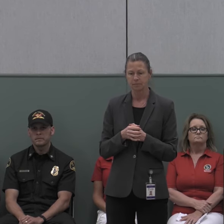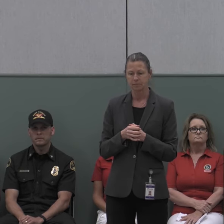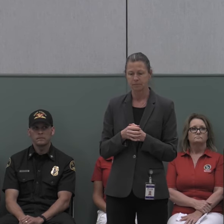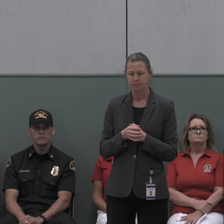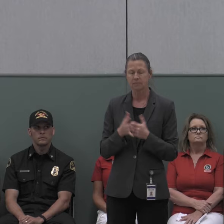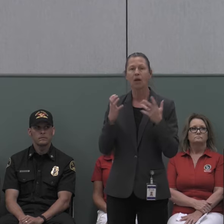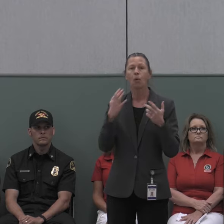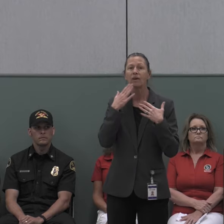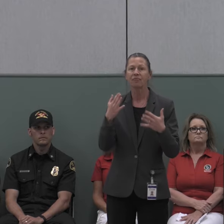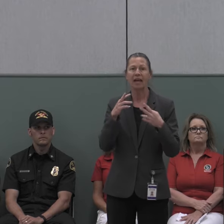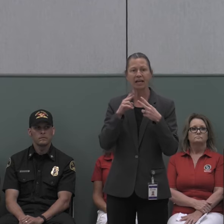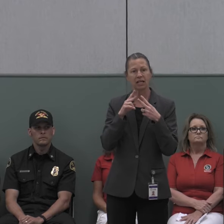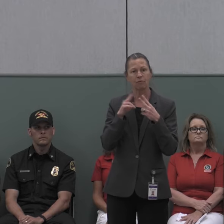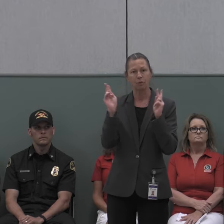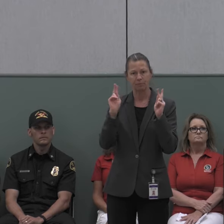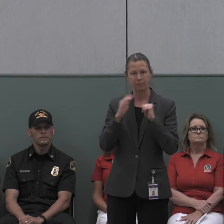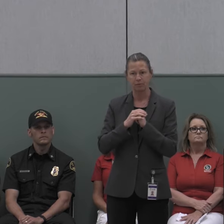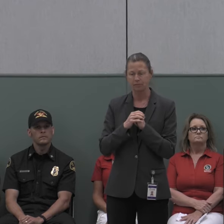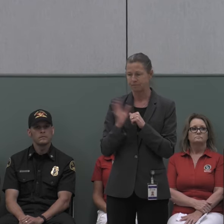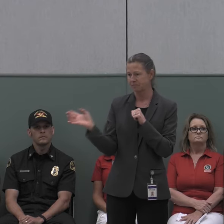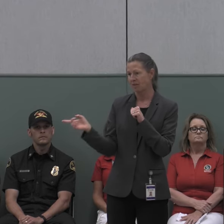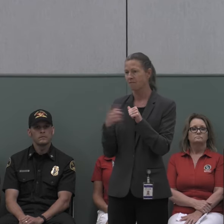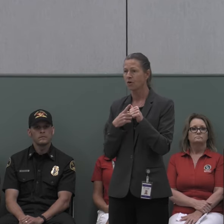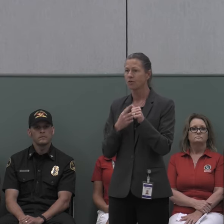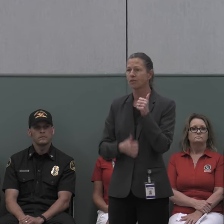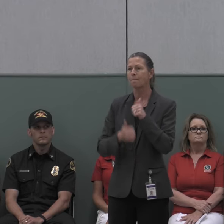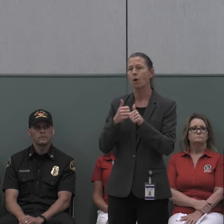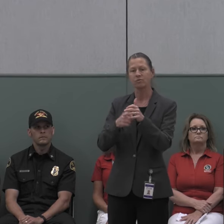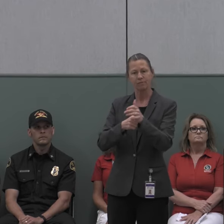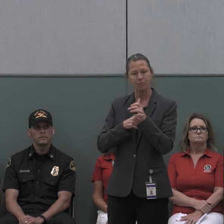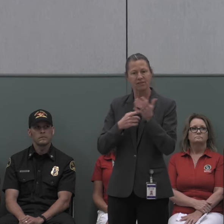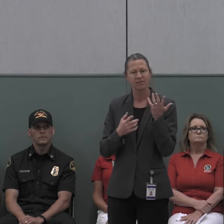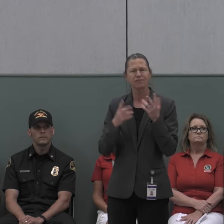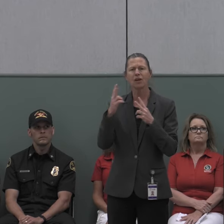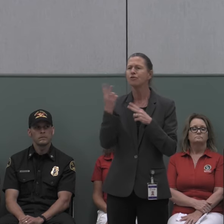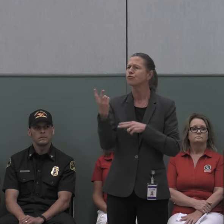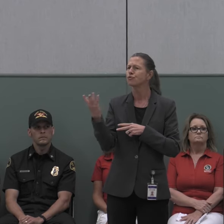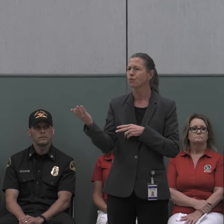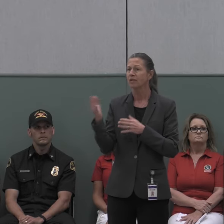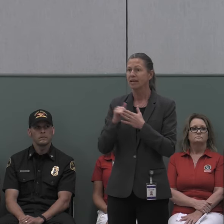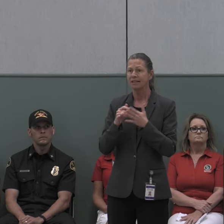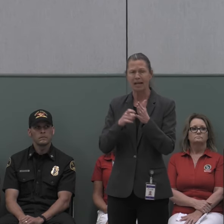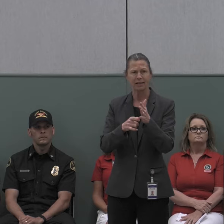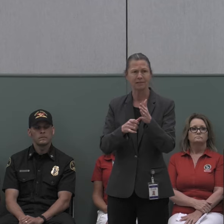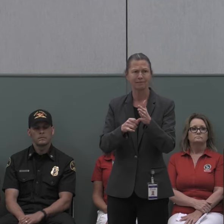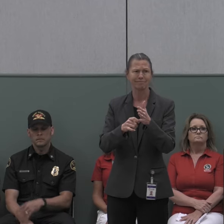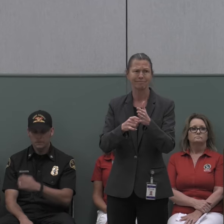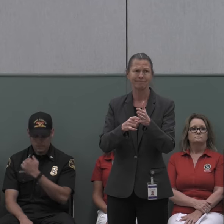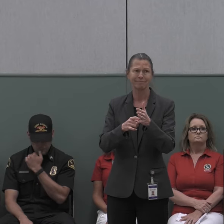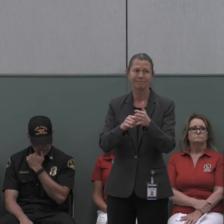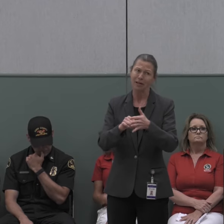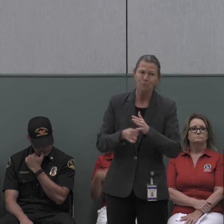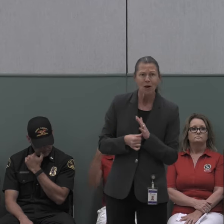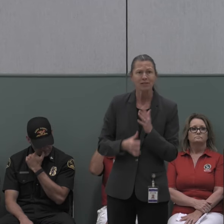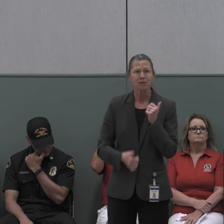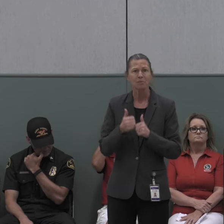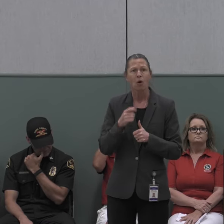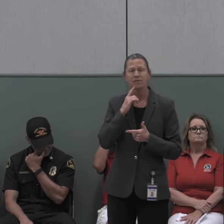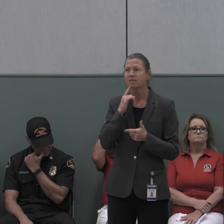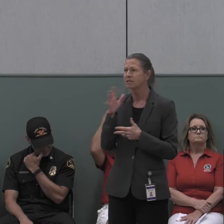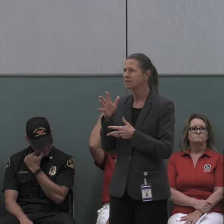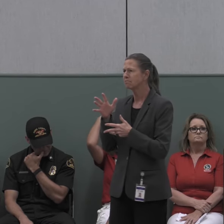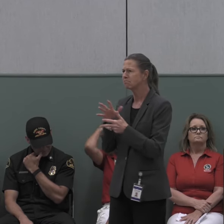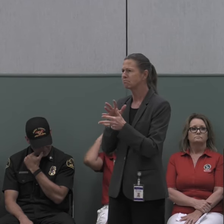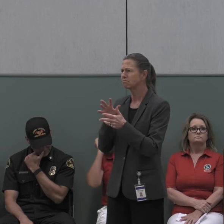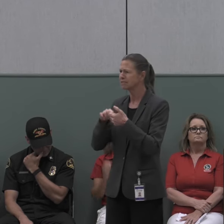I want to thank a couple people. First, the two things that impressed me about this whole event is, one, it's that it's difficult to see the damage driving